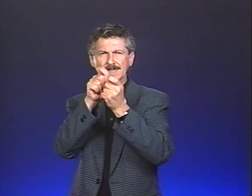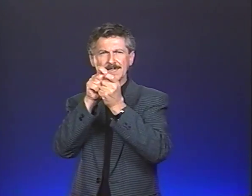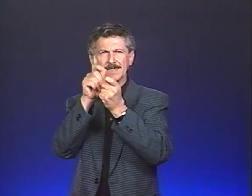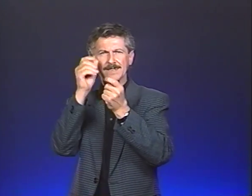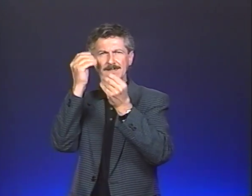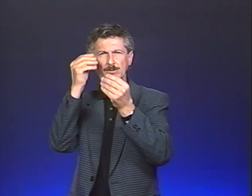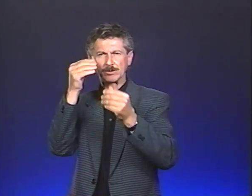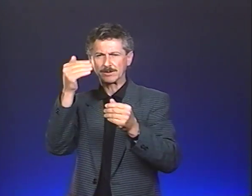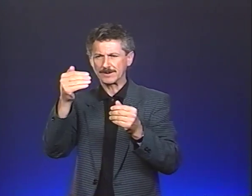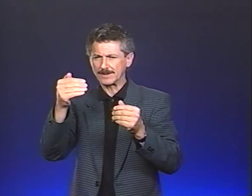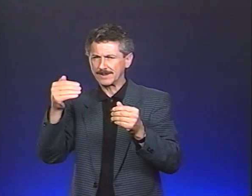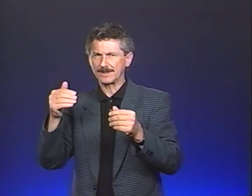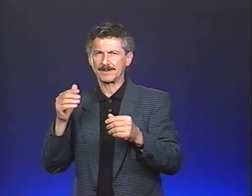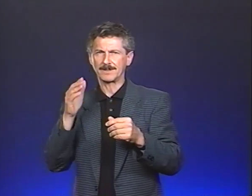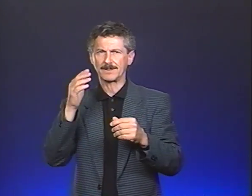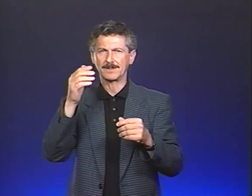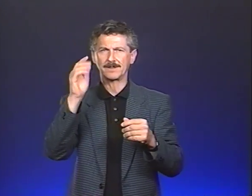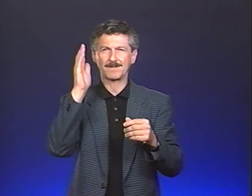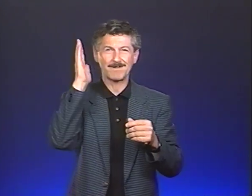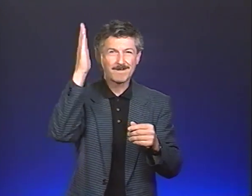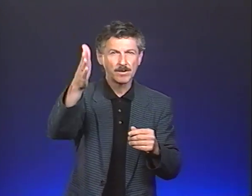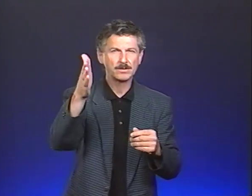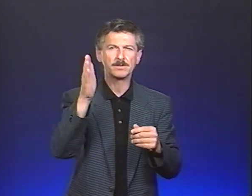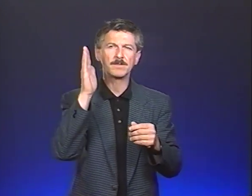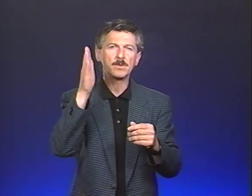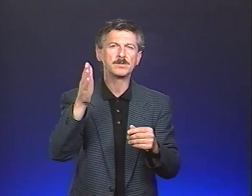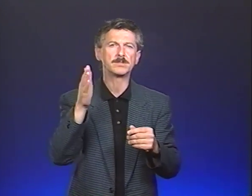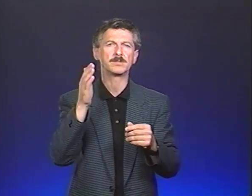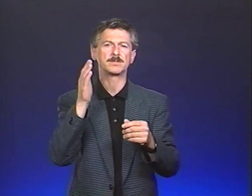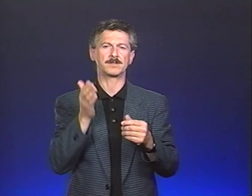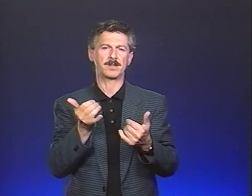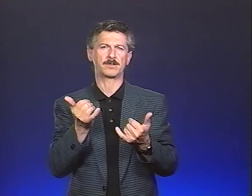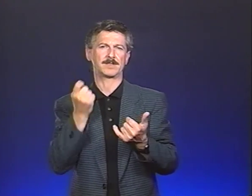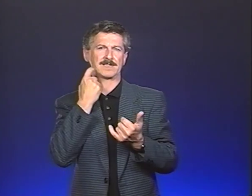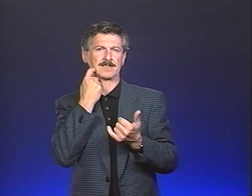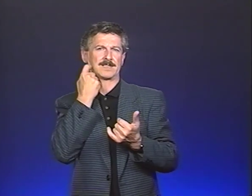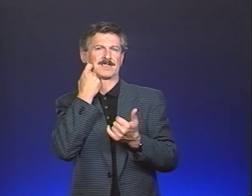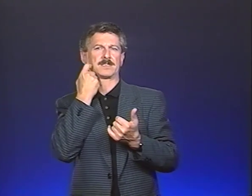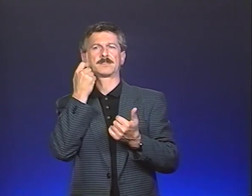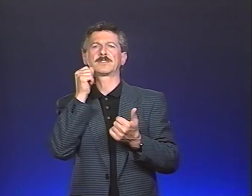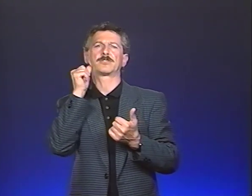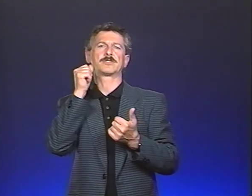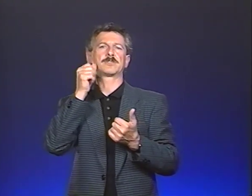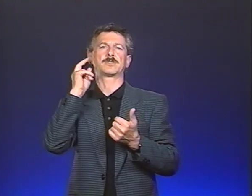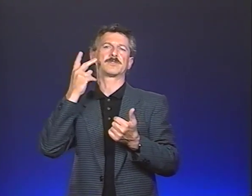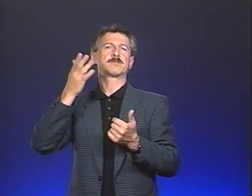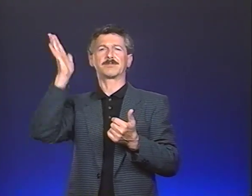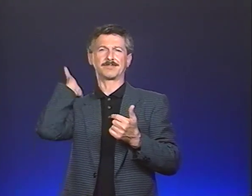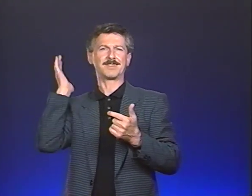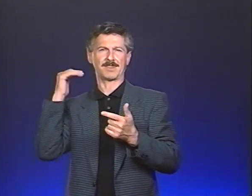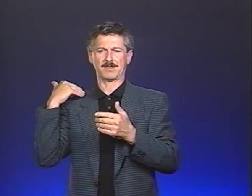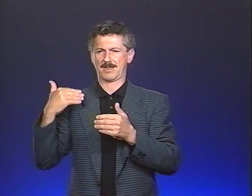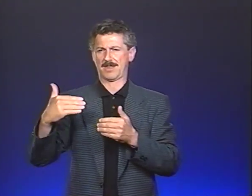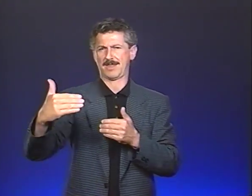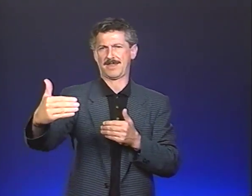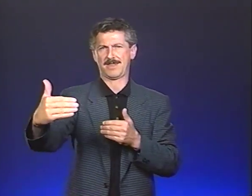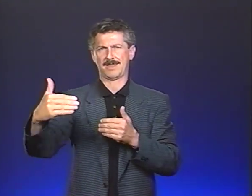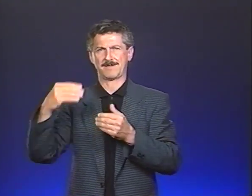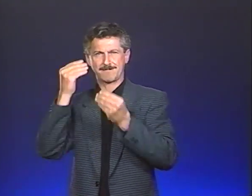ASL discusses time through the use of the timeline, which involves a body shift or lean to convey past or future.